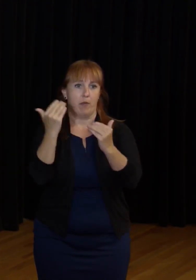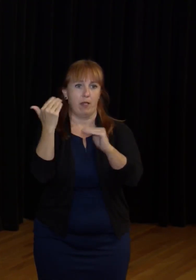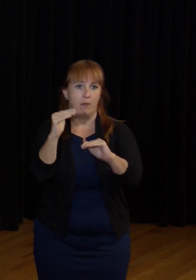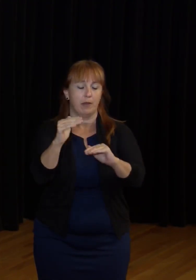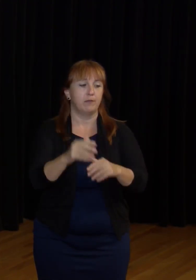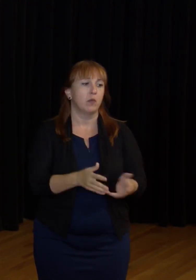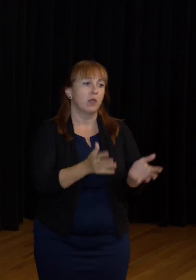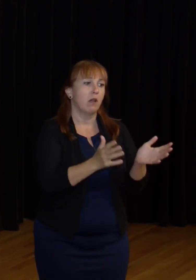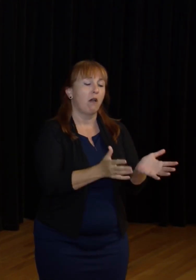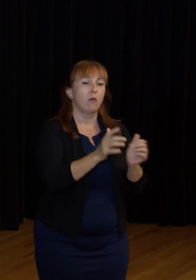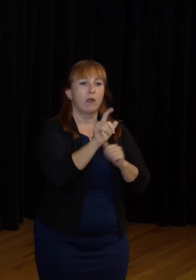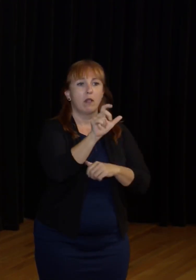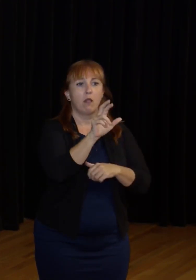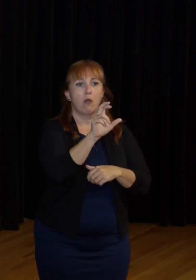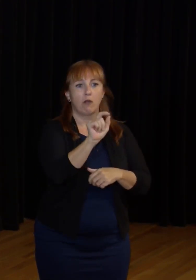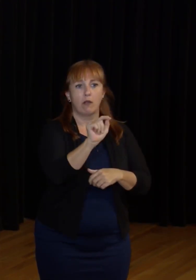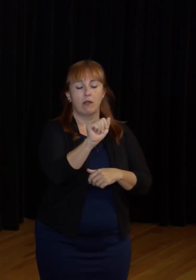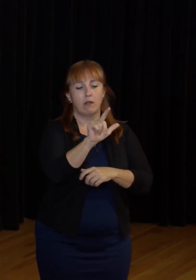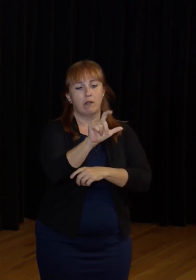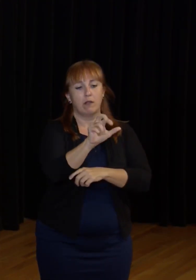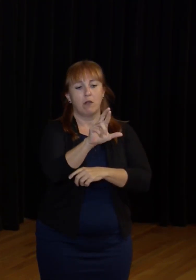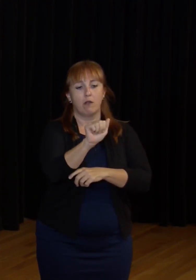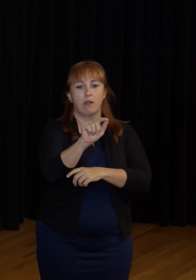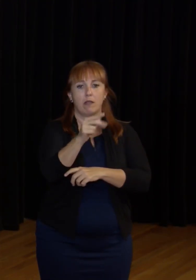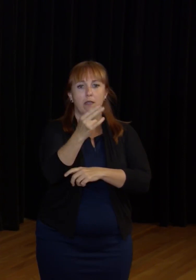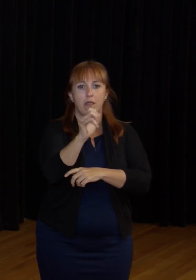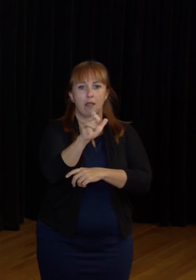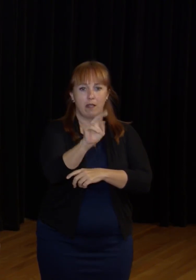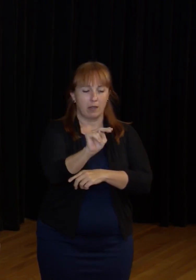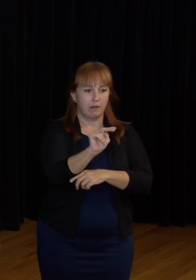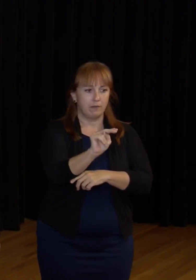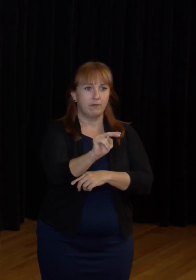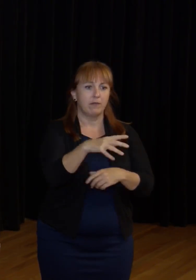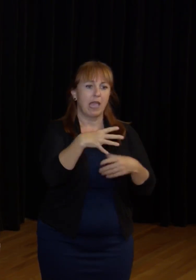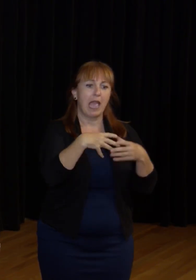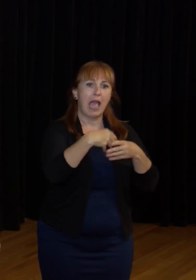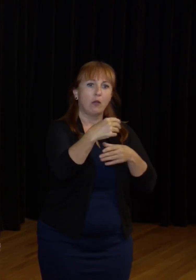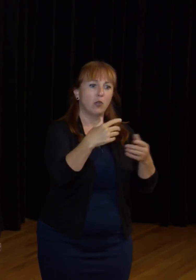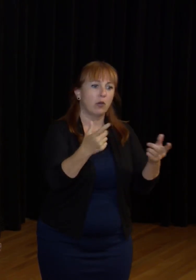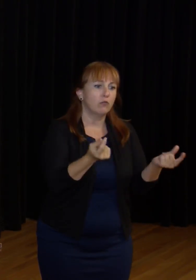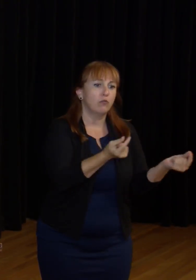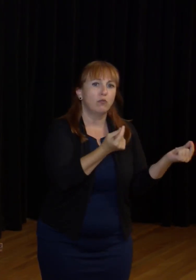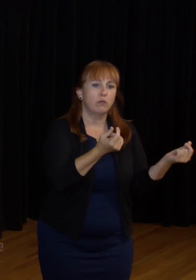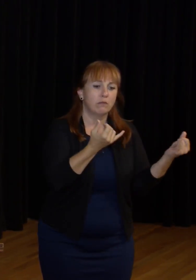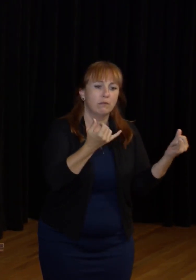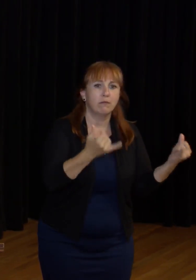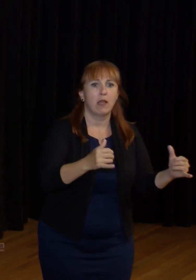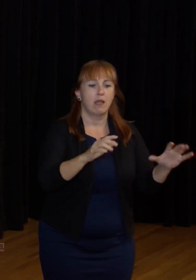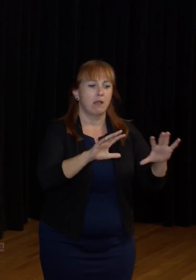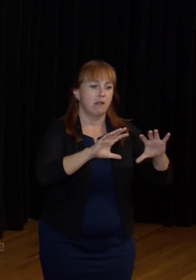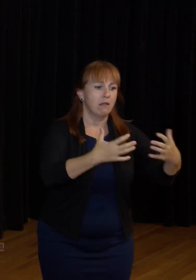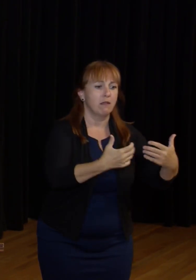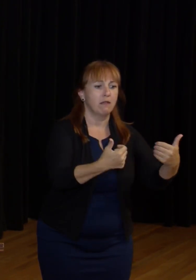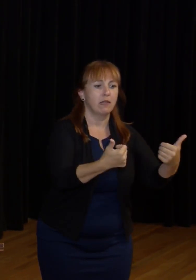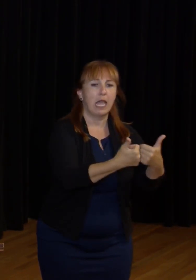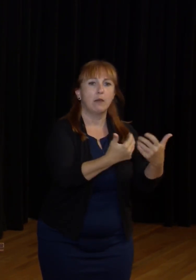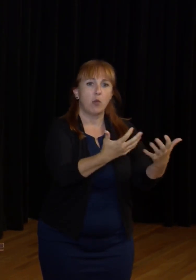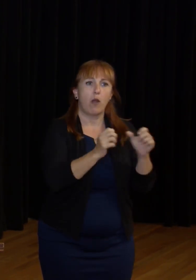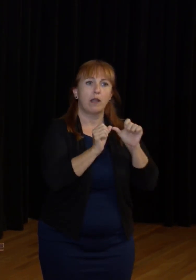our parks open. We're trying to keep outdoor activities. Our gyms are closed. We're trying to keep the outdoor activities going. And so what they're doing is they're sort of